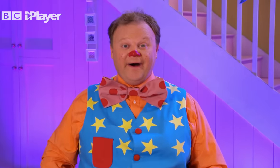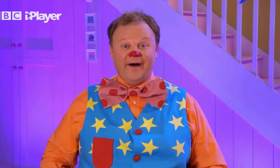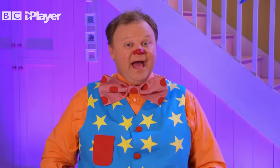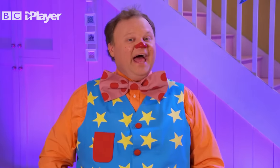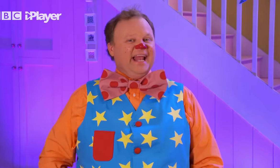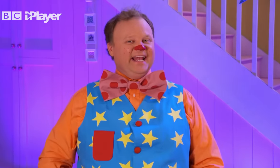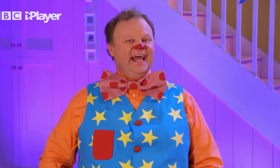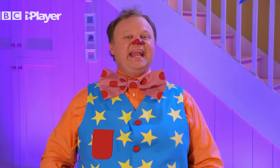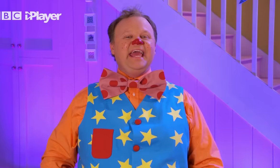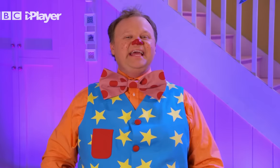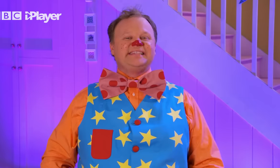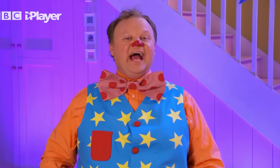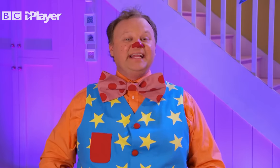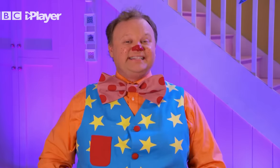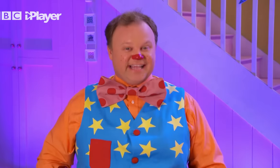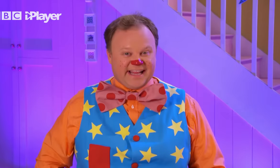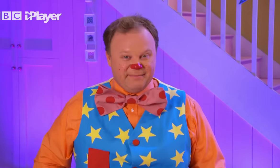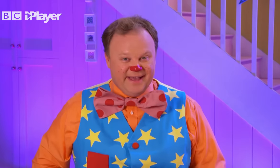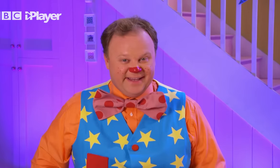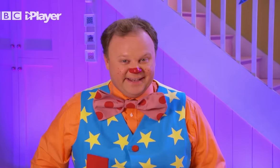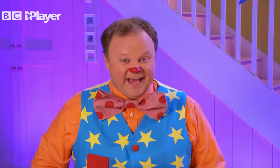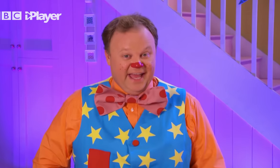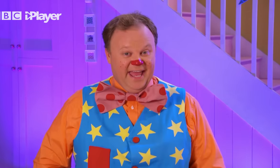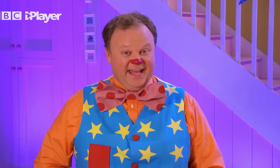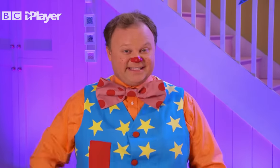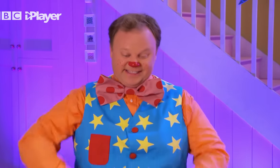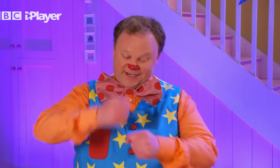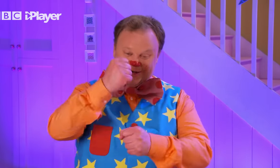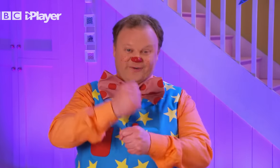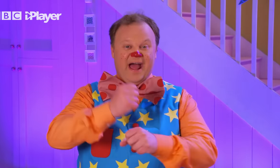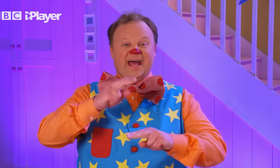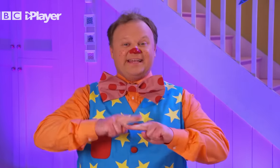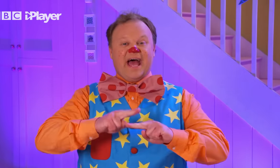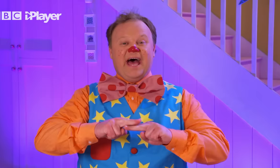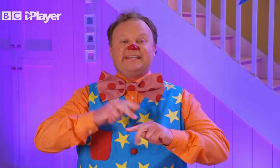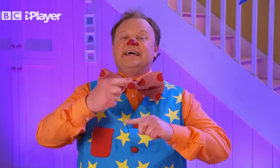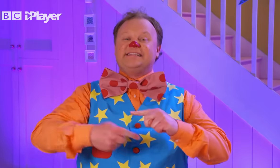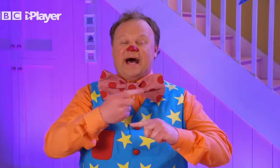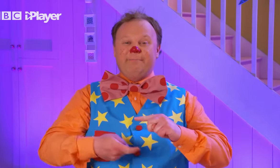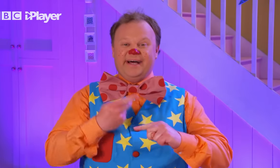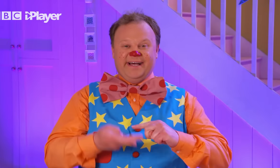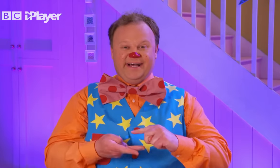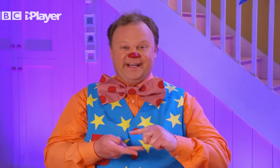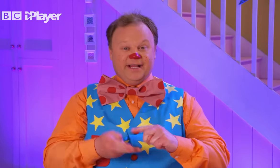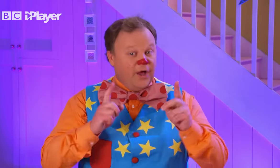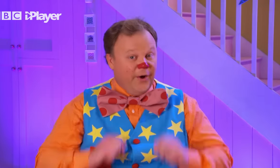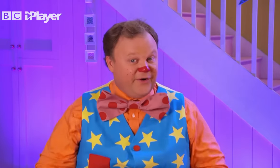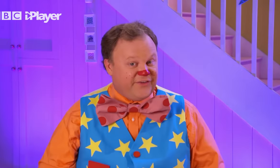Oh, ladies and gentlemen, it's Grandad Tumble. Or should